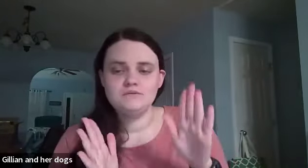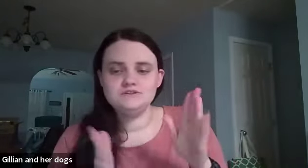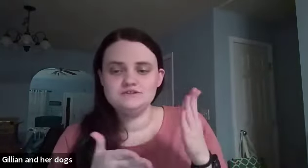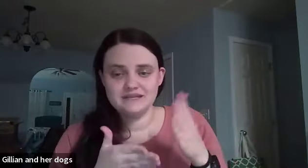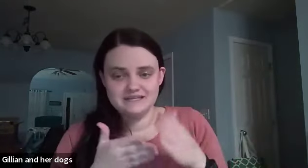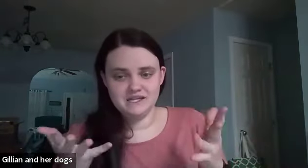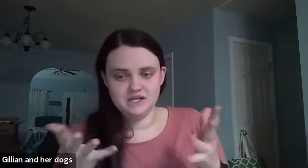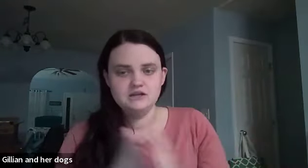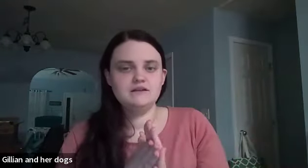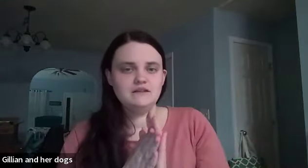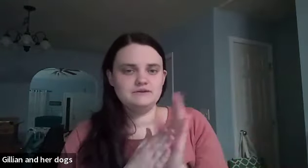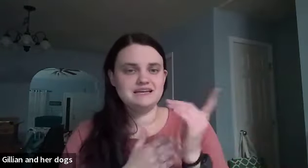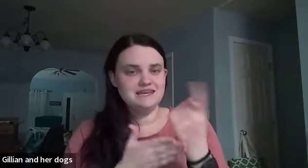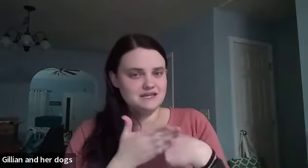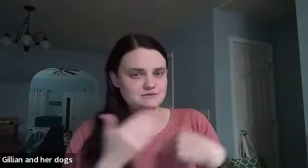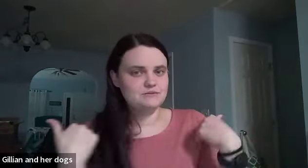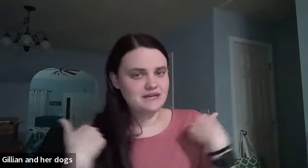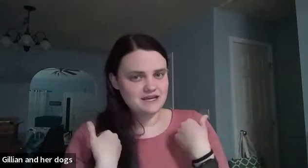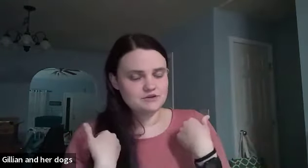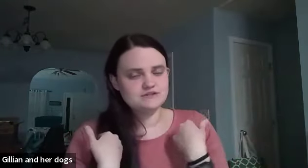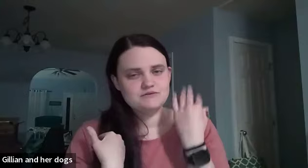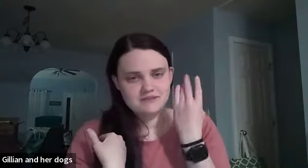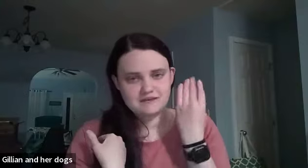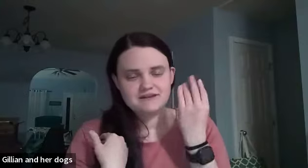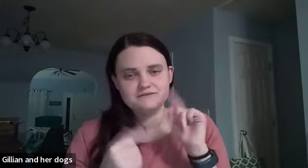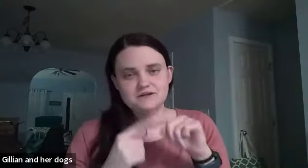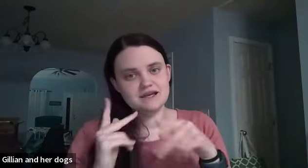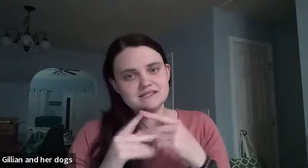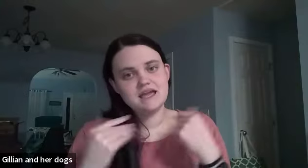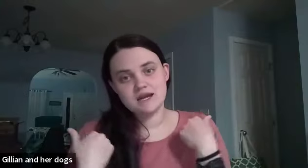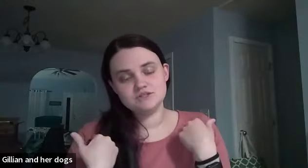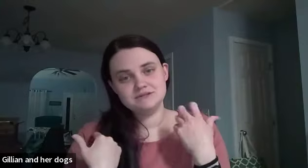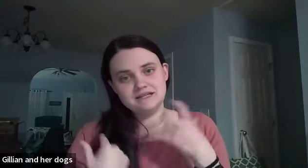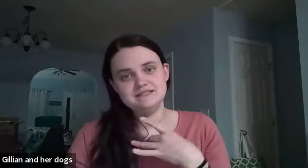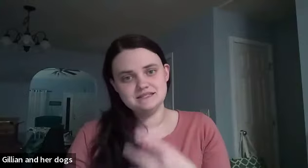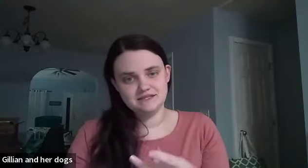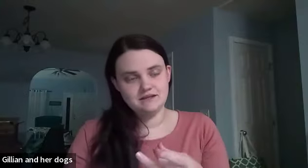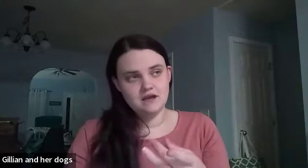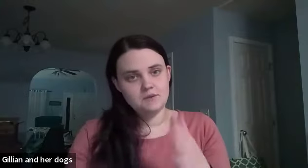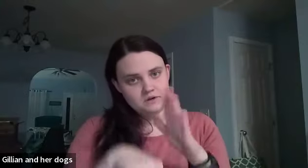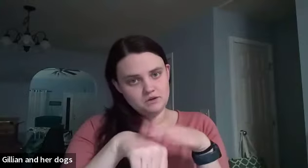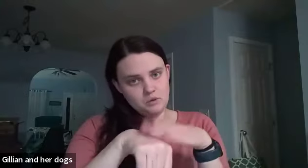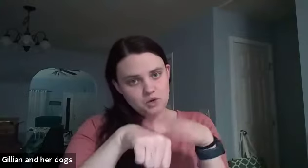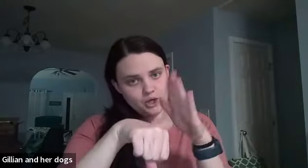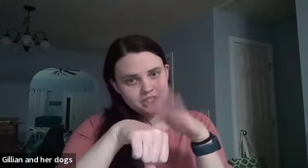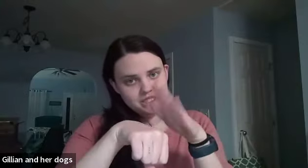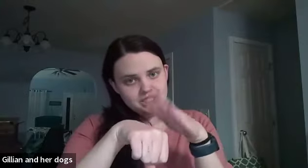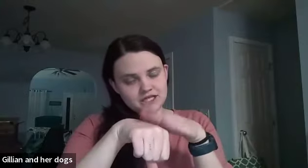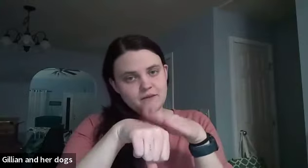we'll do is we'll end it here. Like we said, next week will be animals. So think about different kinds of animals you would like to see. I will warn, the